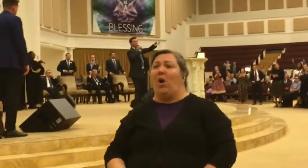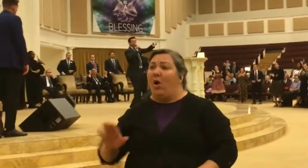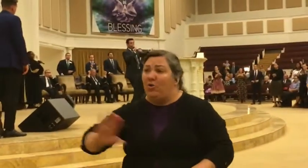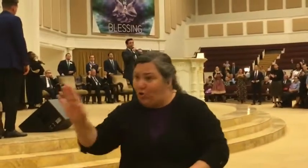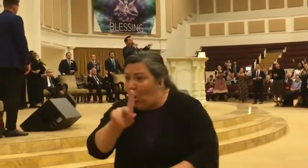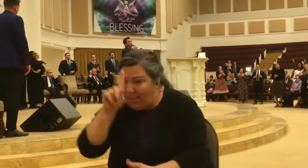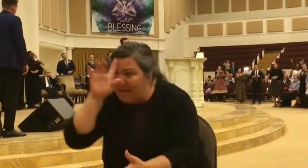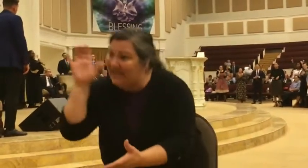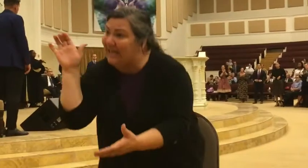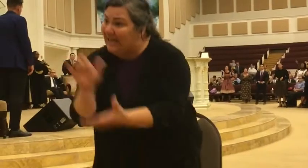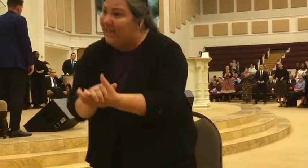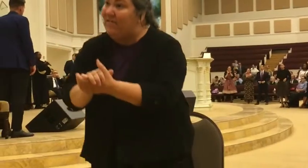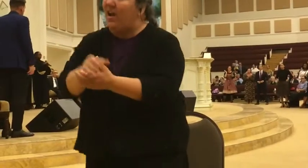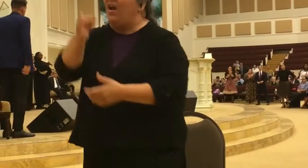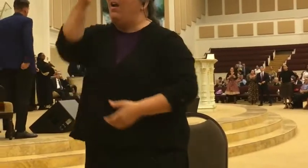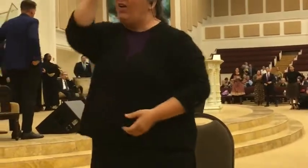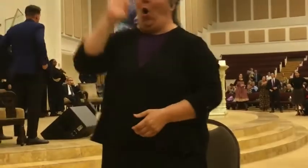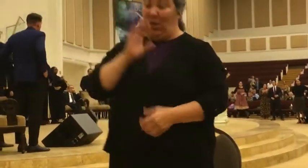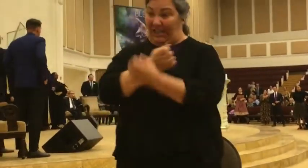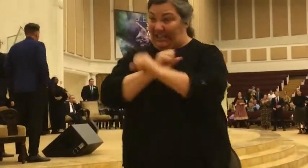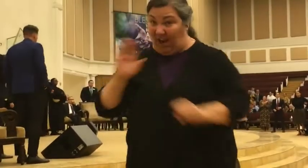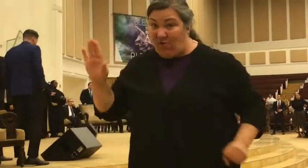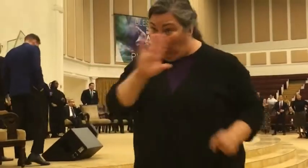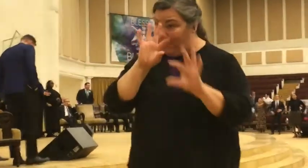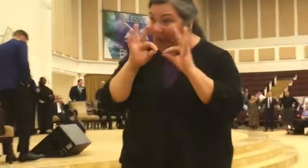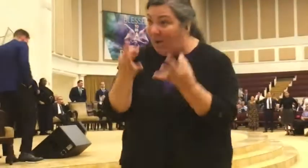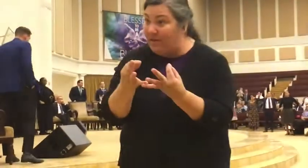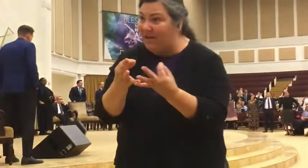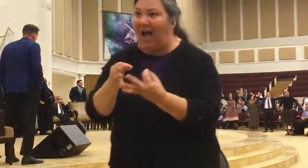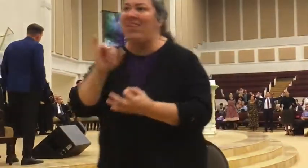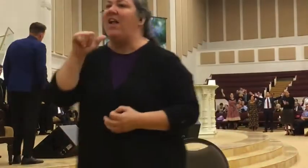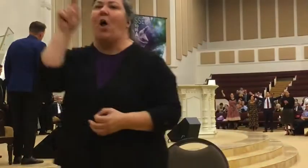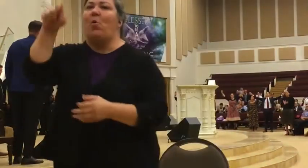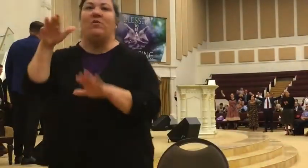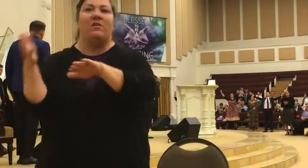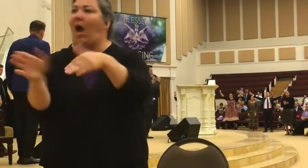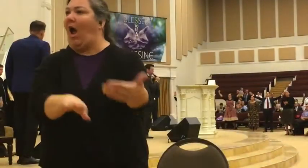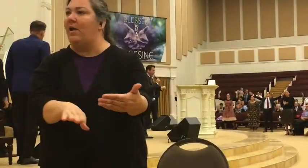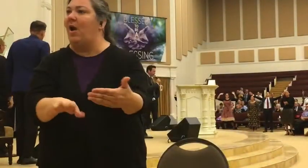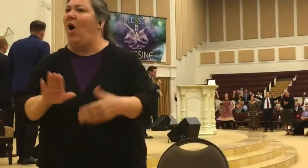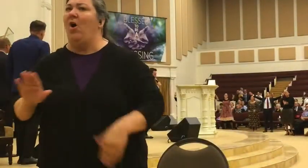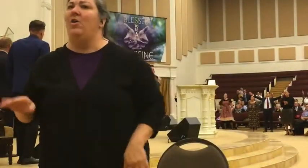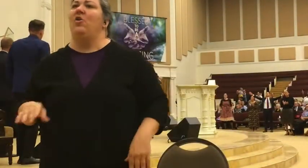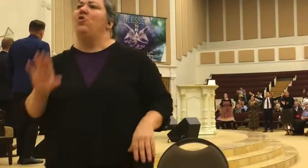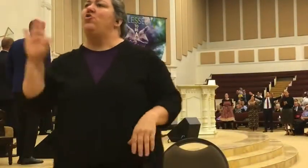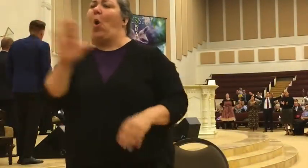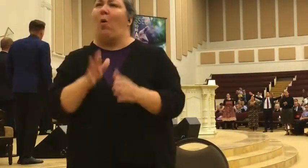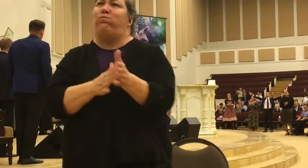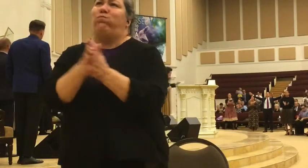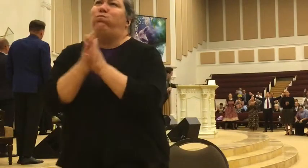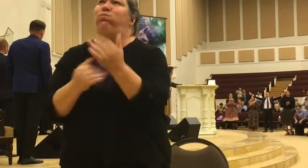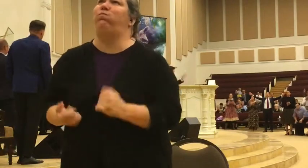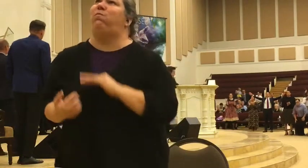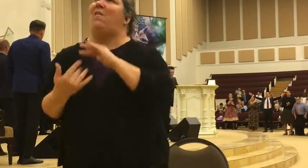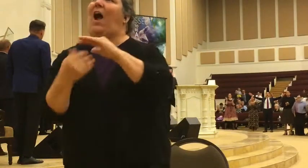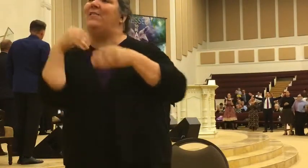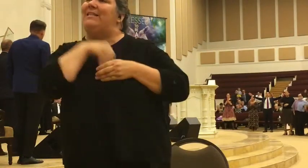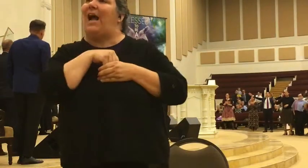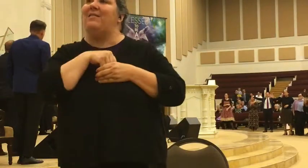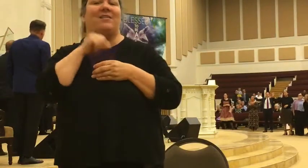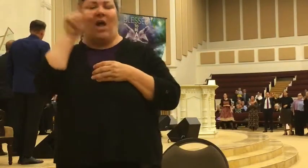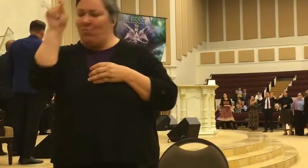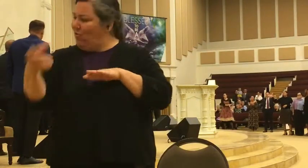Your belief that God's gonna save your family was not supposed to die. Your fire wasn't.